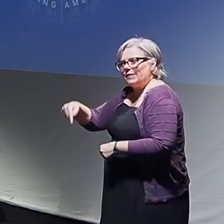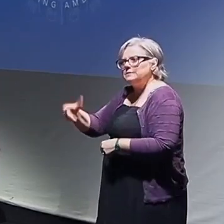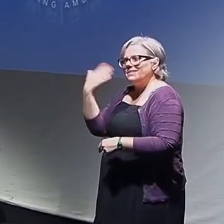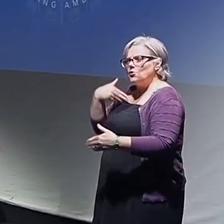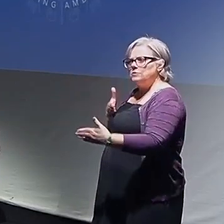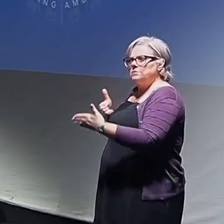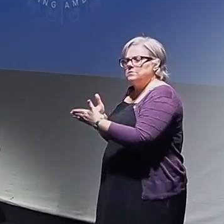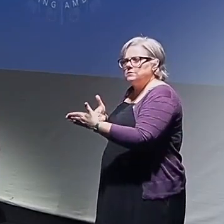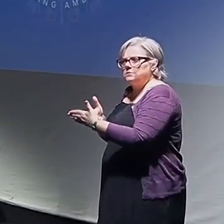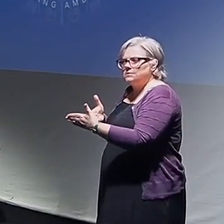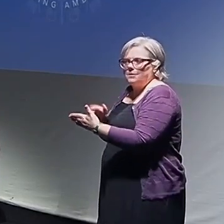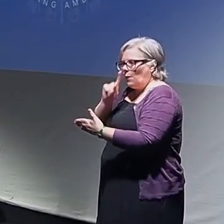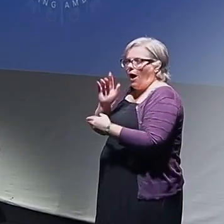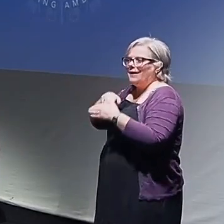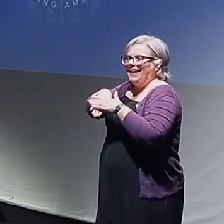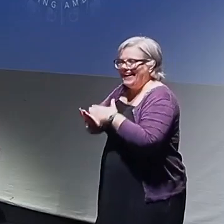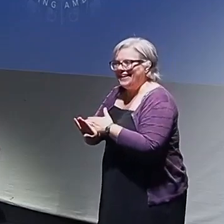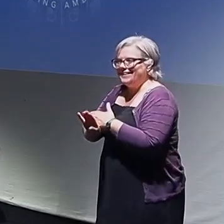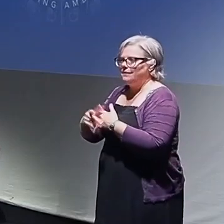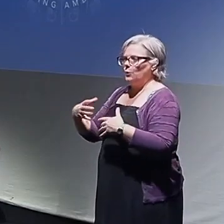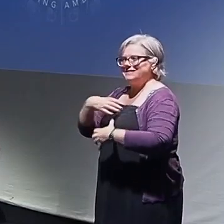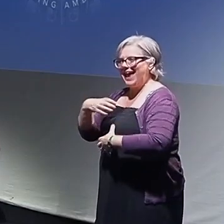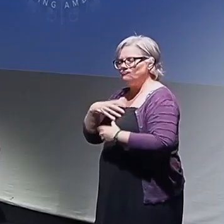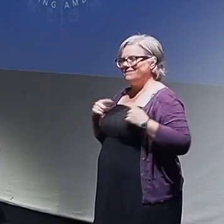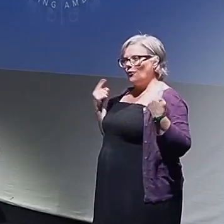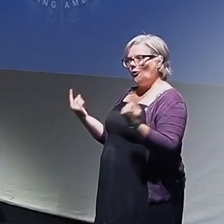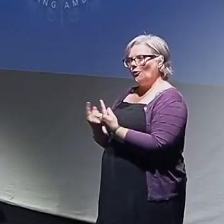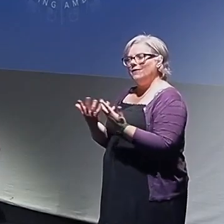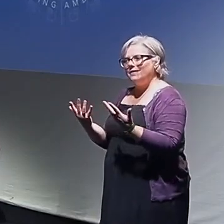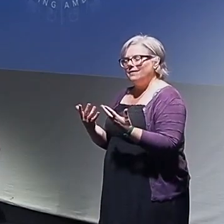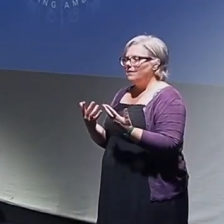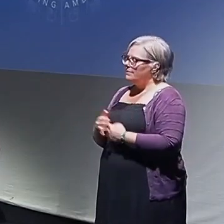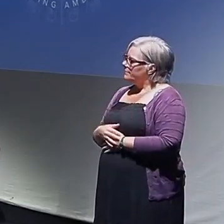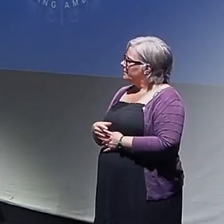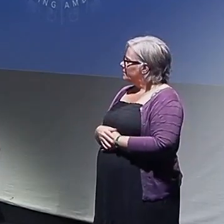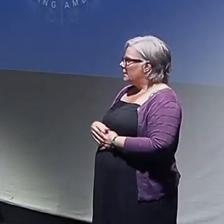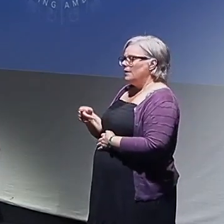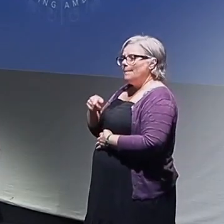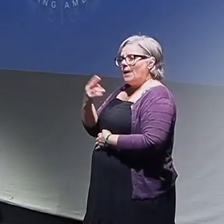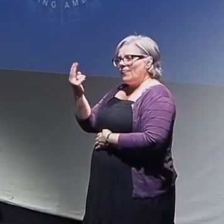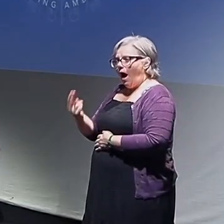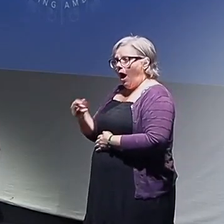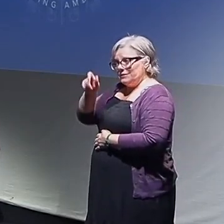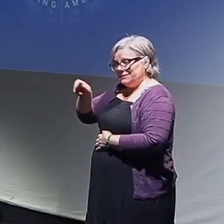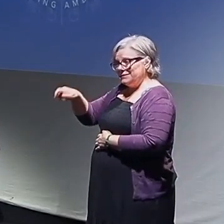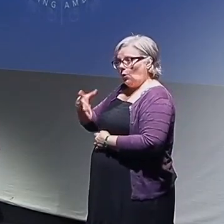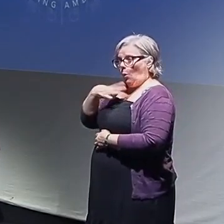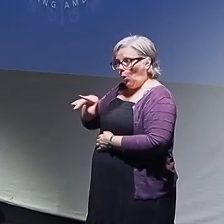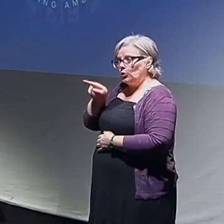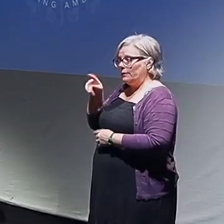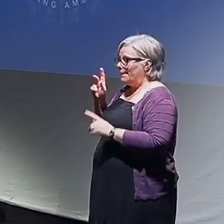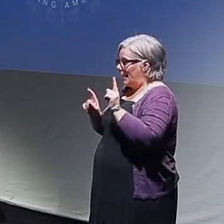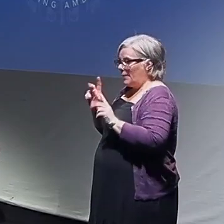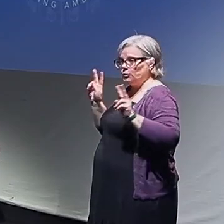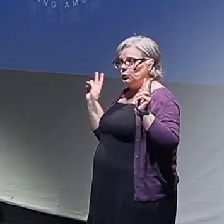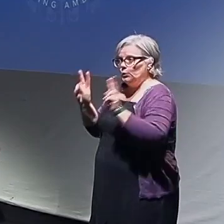impenetrable. They were scary spaces, and we've always been an advocate for the artists want you to see the work.